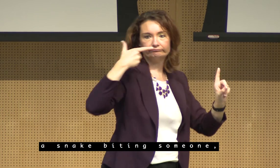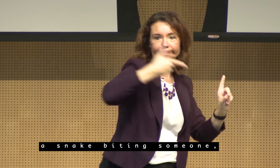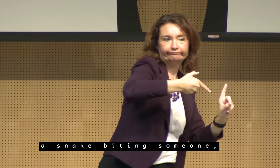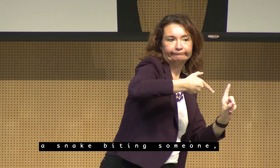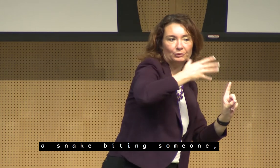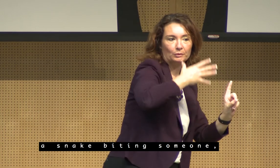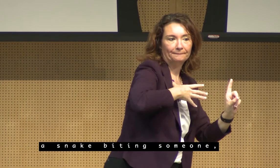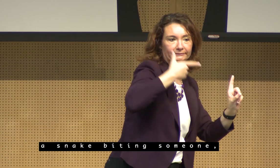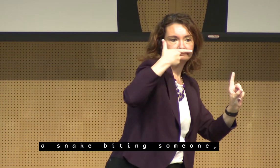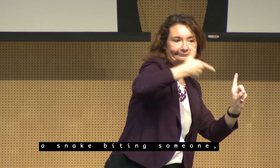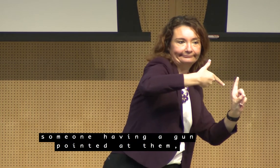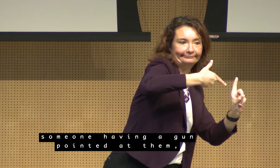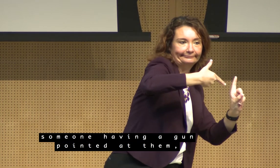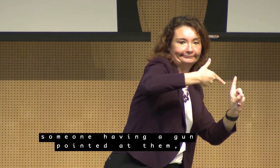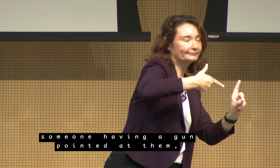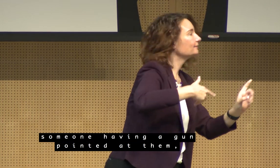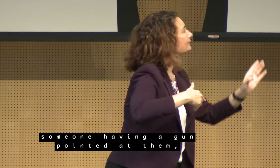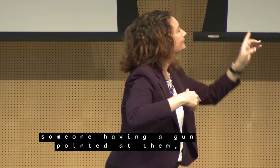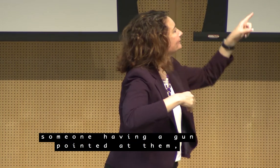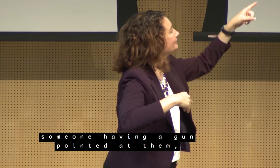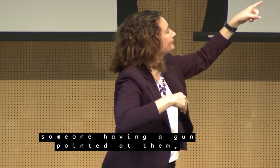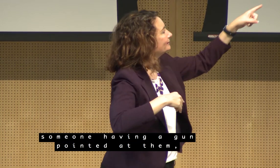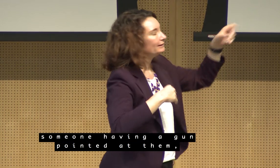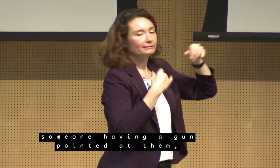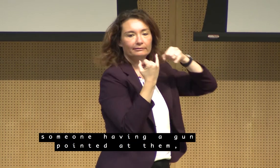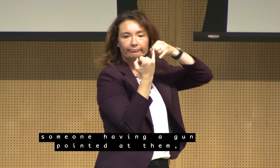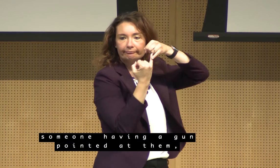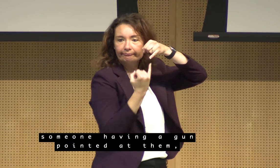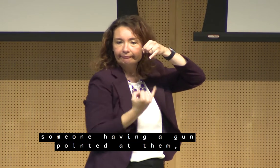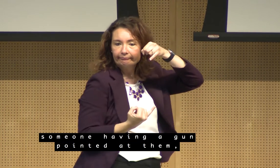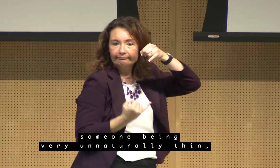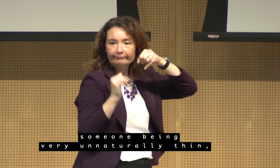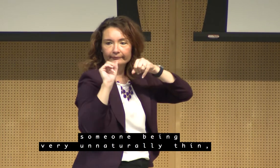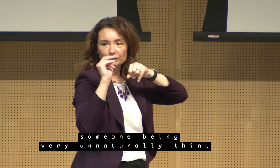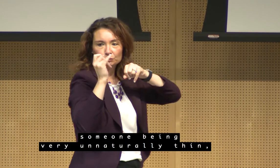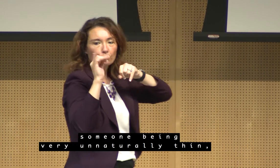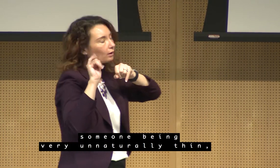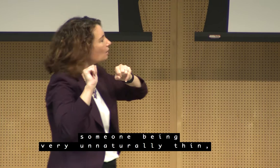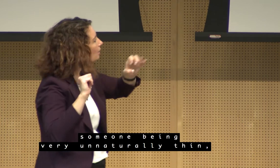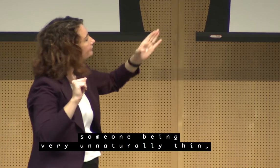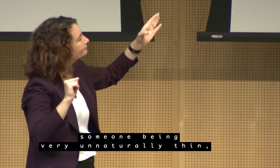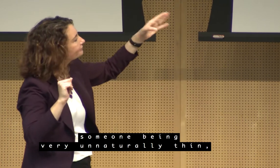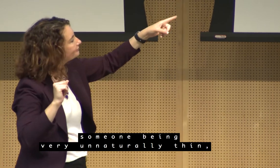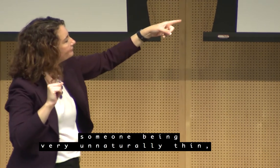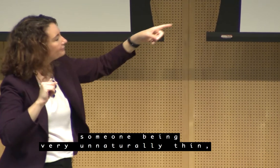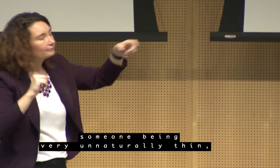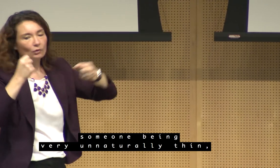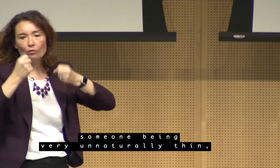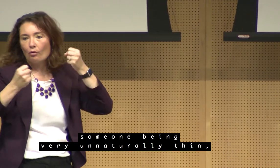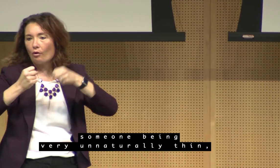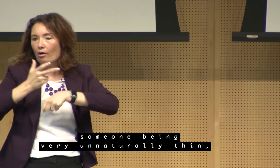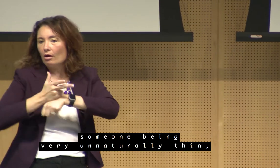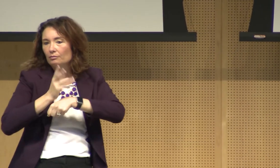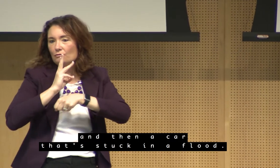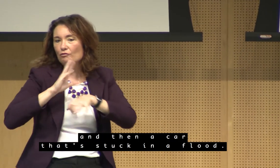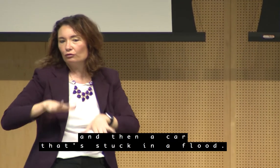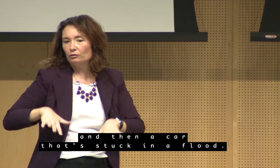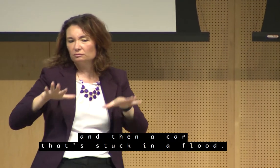someone, someone having a gun pointed at them, someone being very unnaturally thin, and then a car